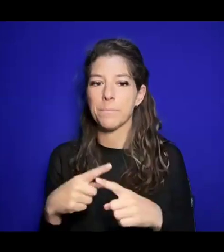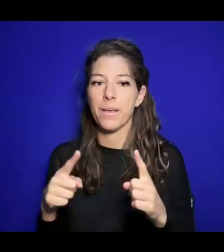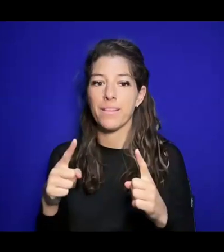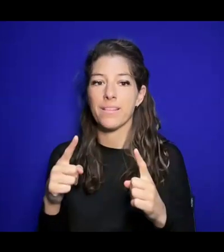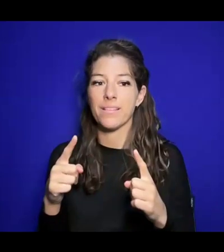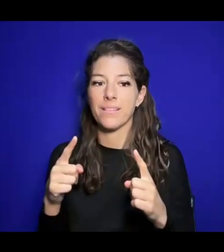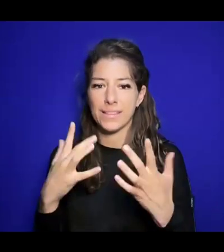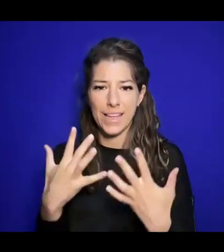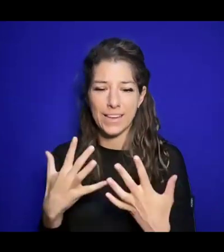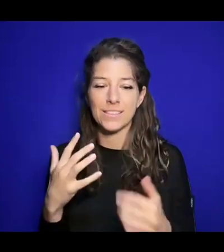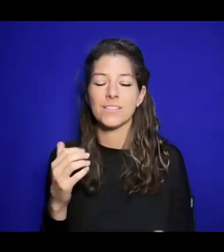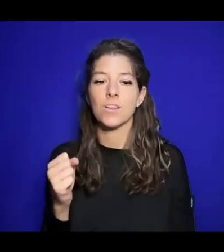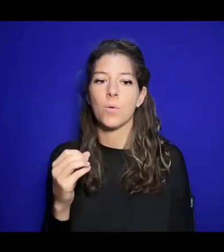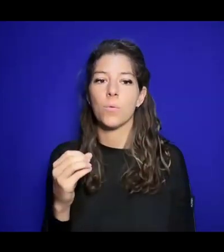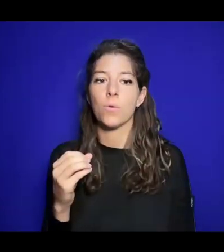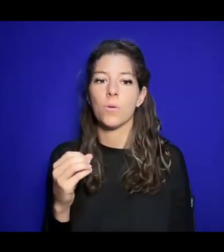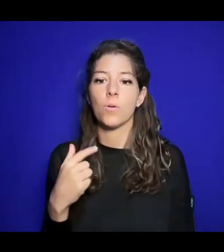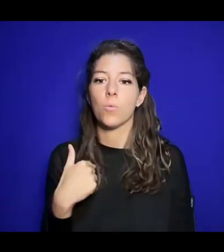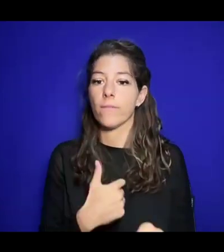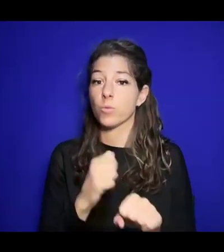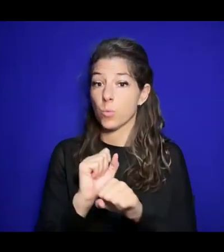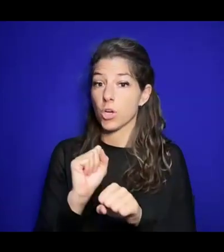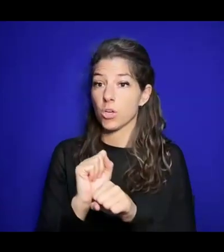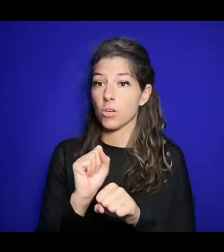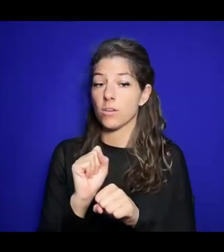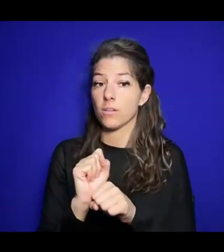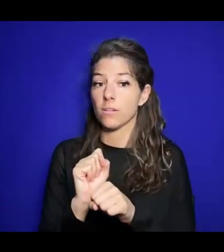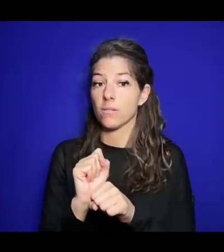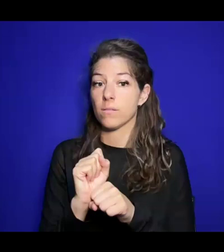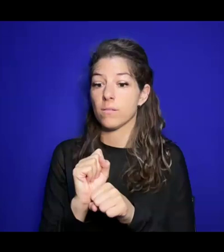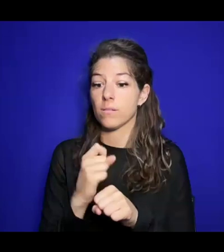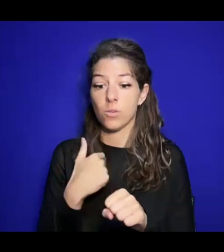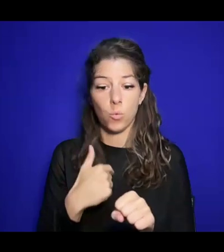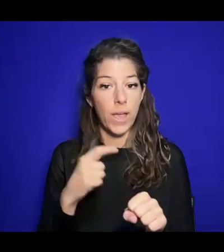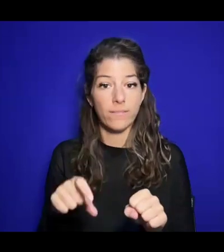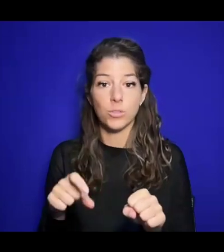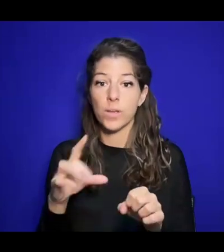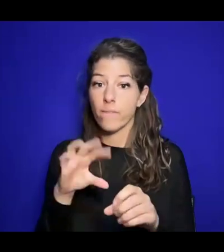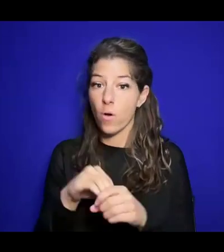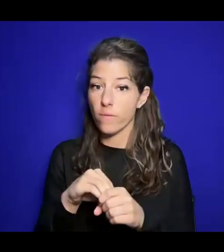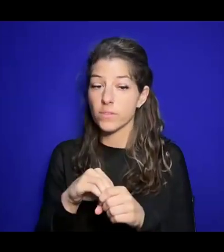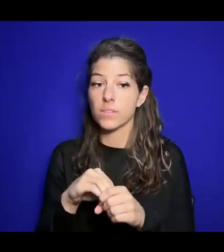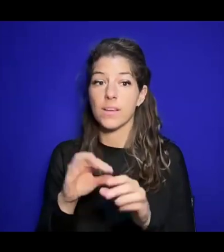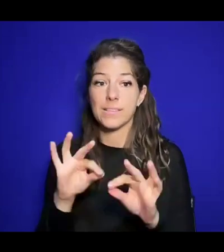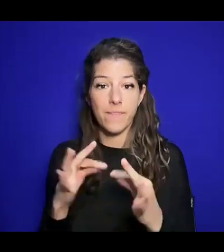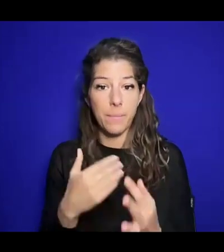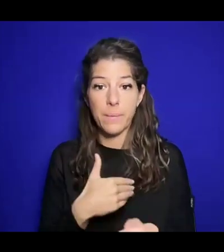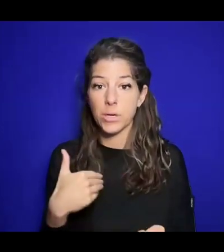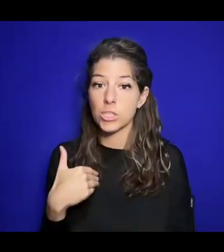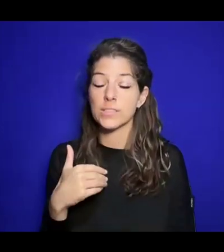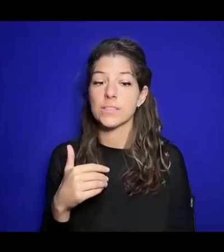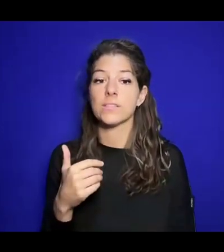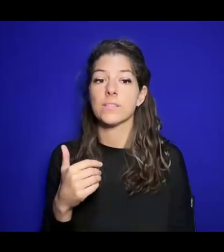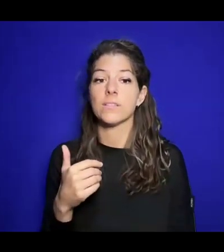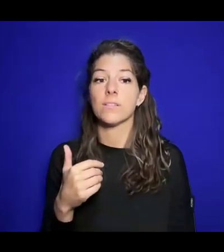is a sad note. So we have to work. Um, we have to get involved as family members. We